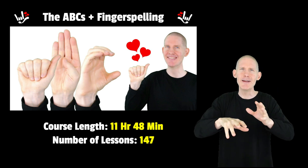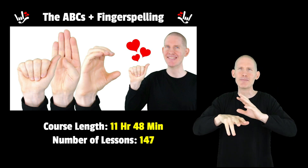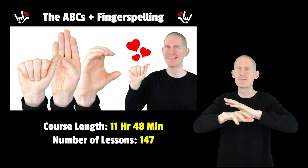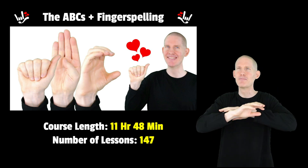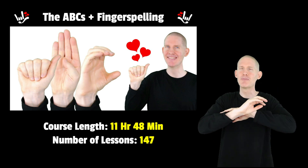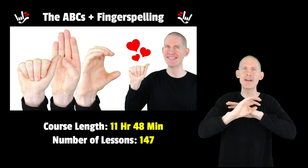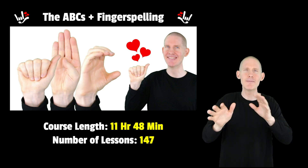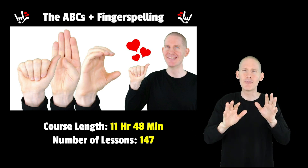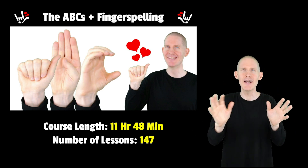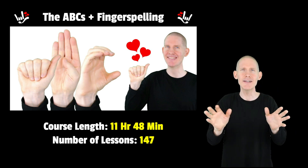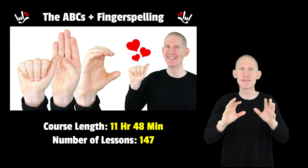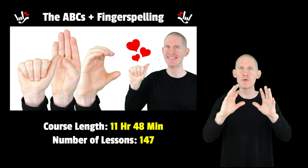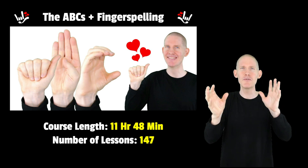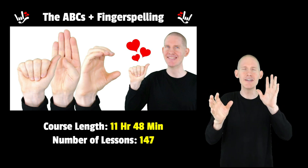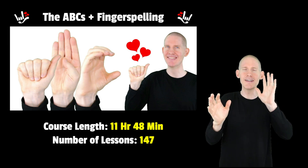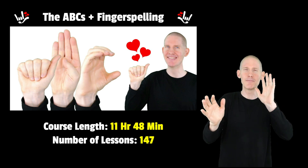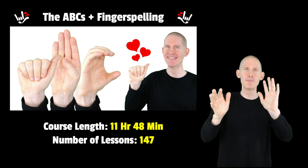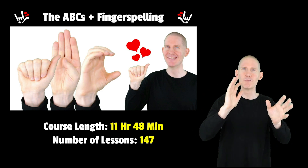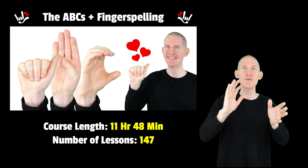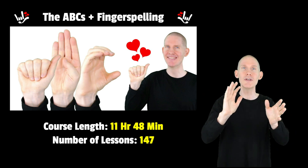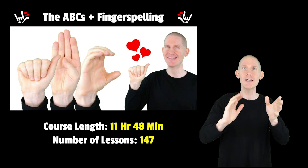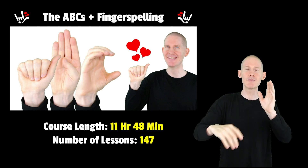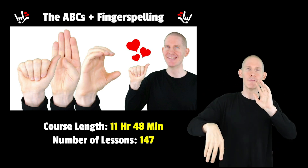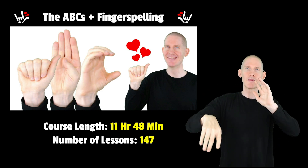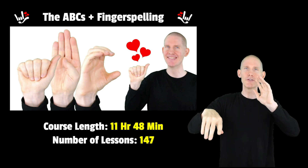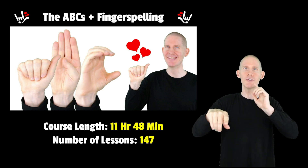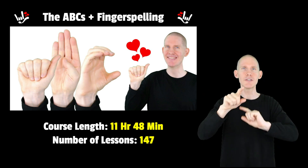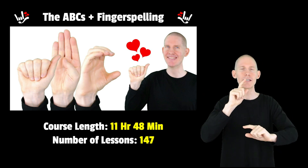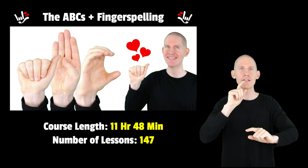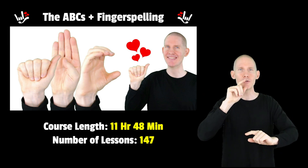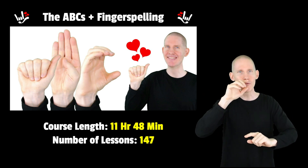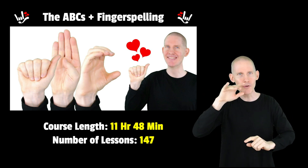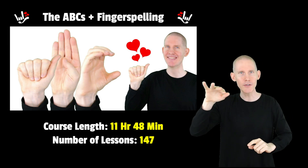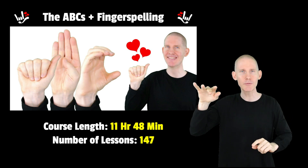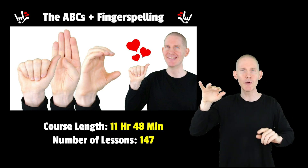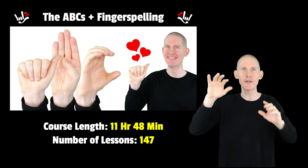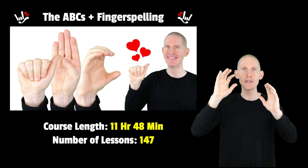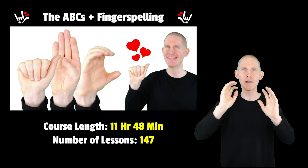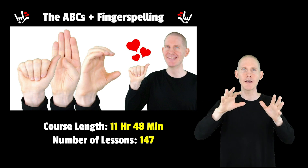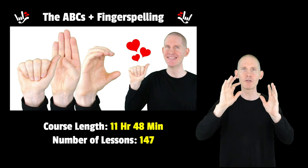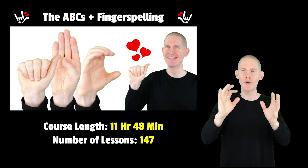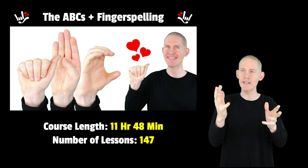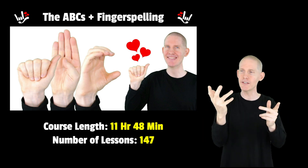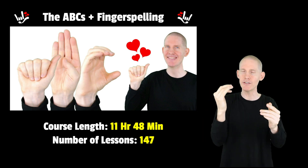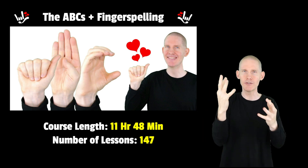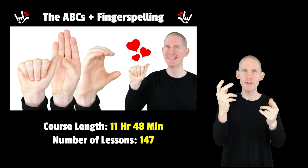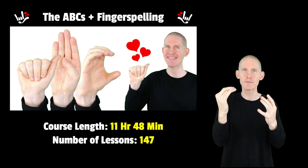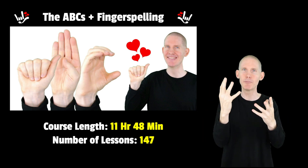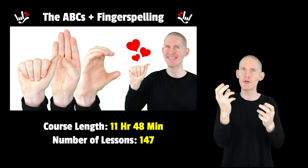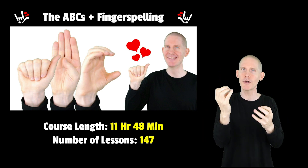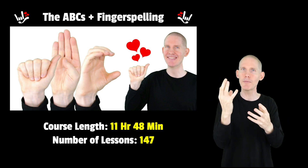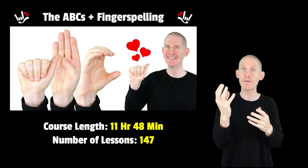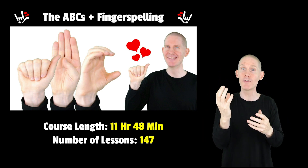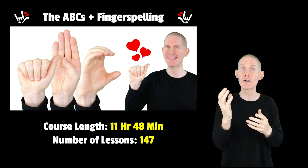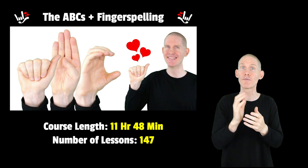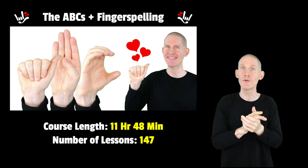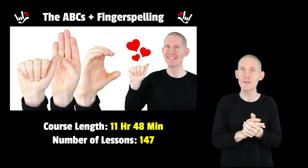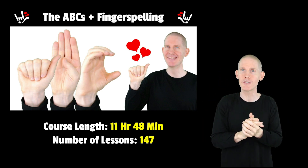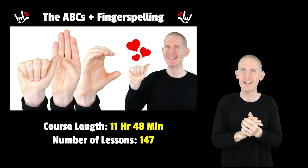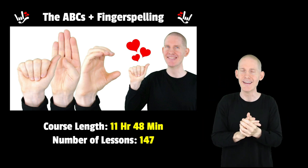names, brands, movie names, just to get you fingerspelling like crazy and just build up that finger fluency.